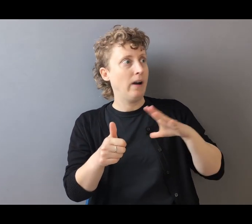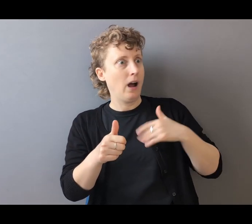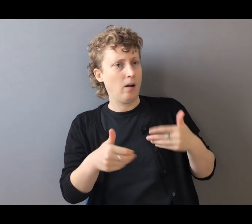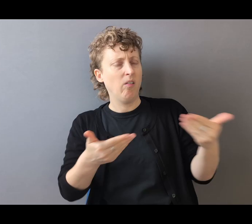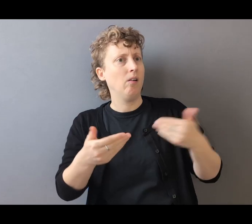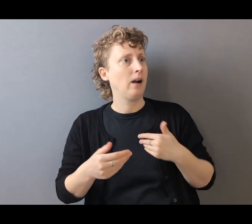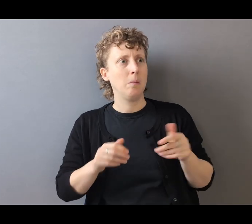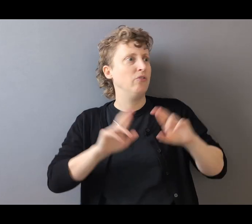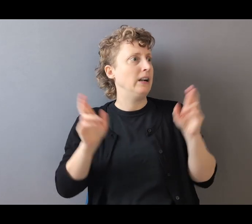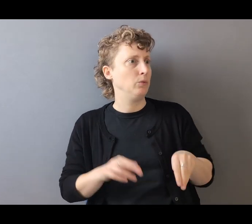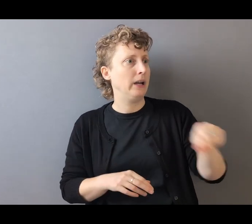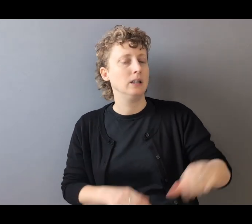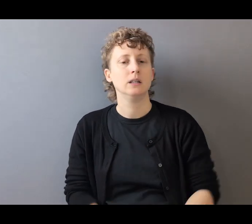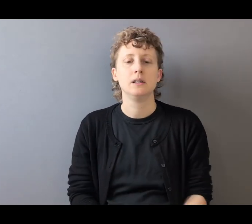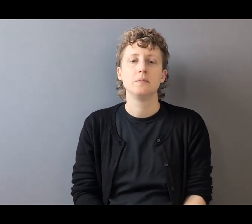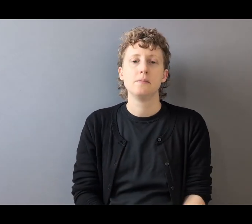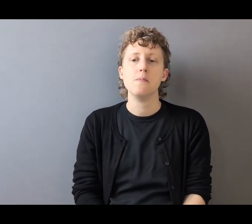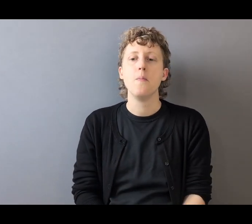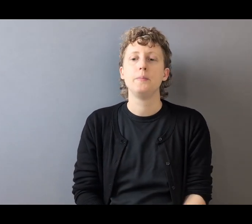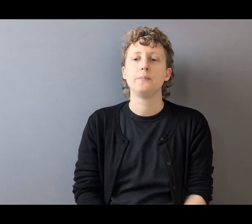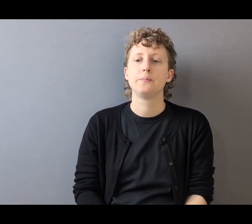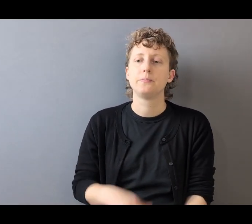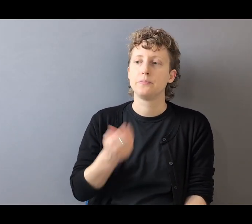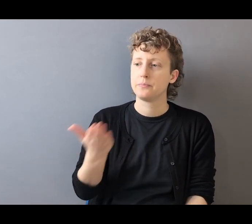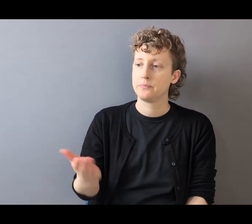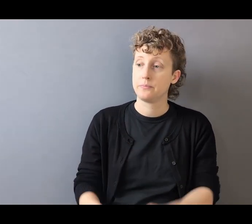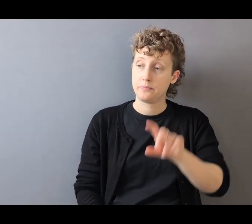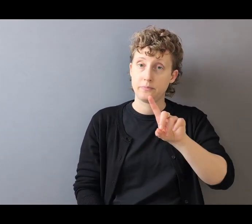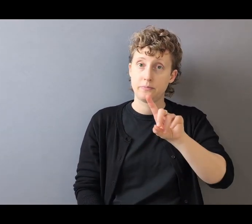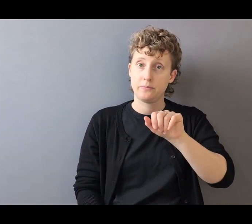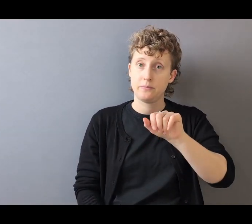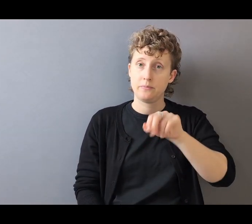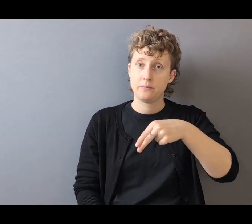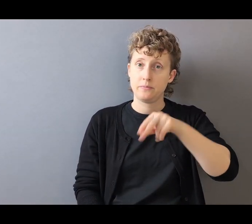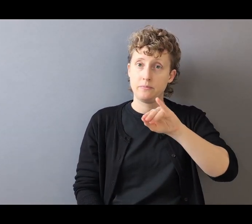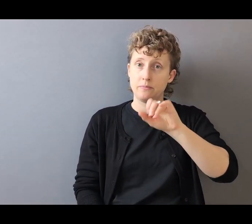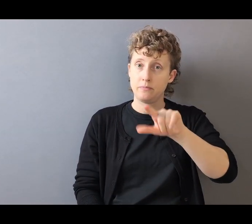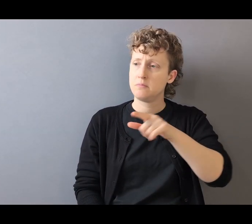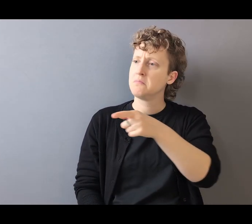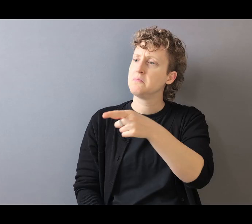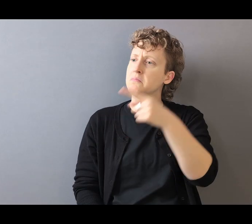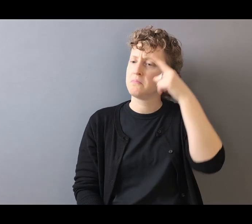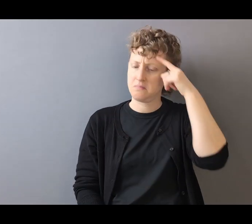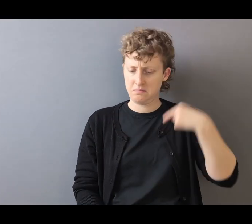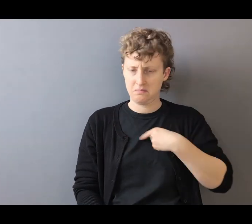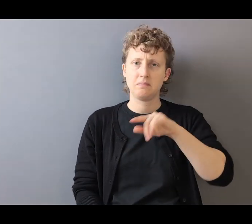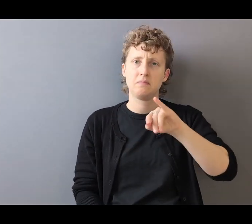to Daniel, what could we do more of or better in the collaboration or IAAP as such? What can we